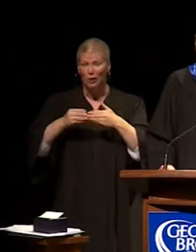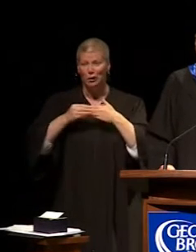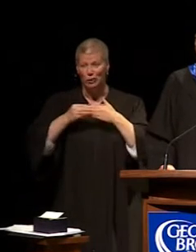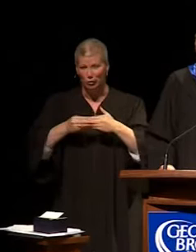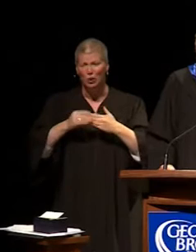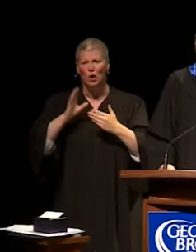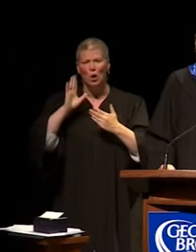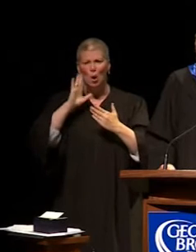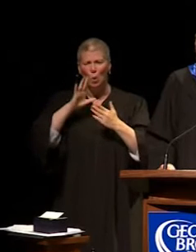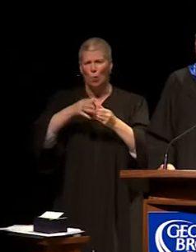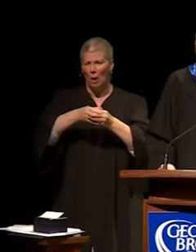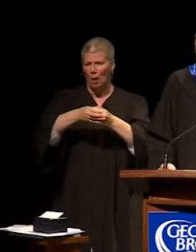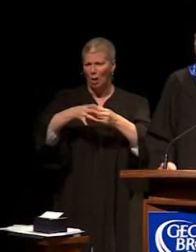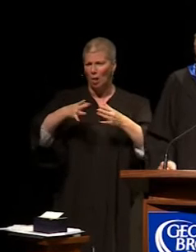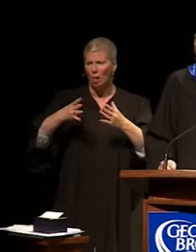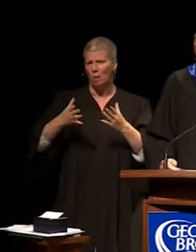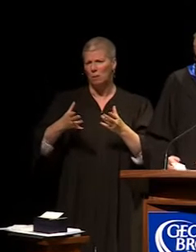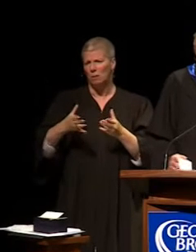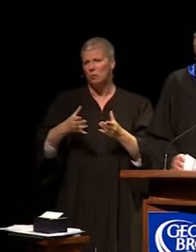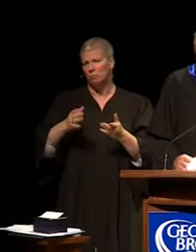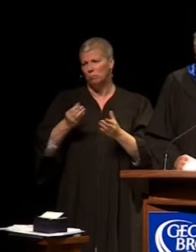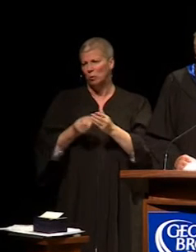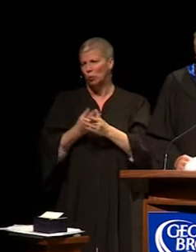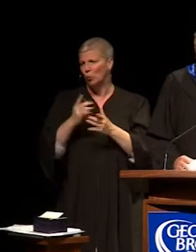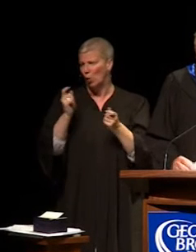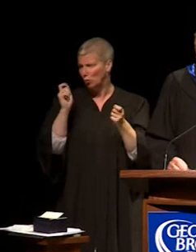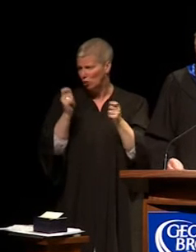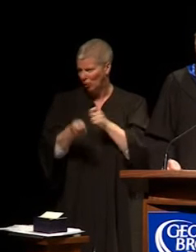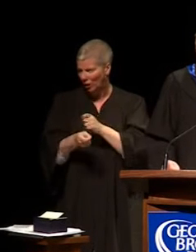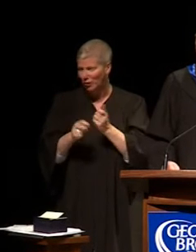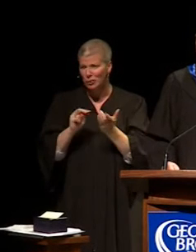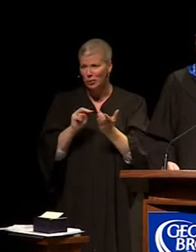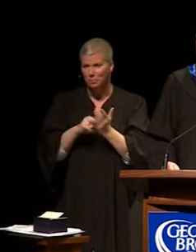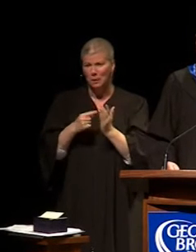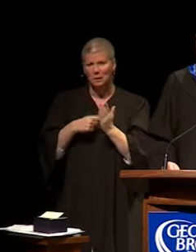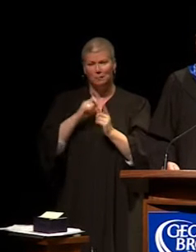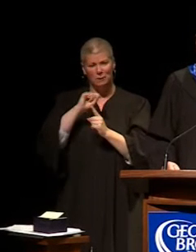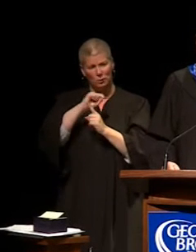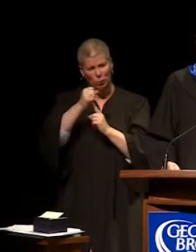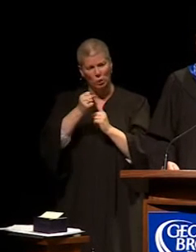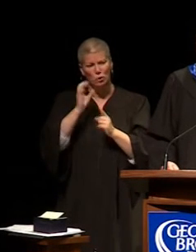as conditions change, often for the better.